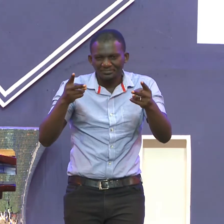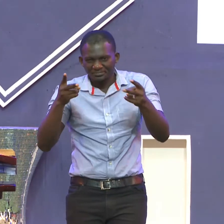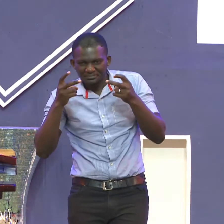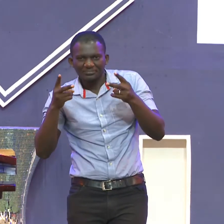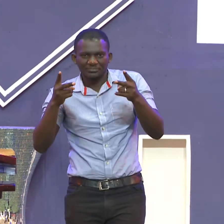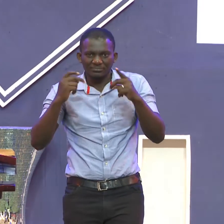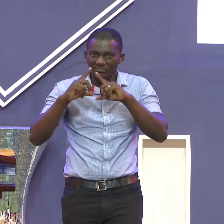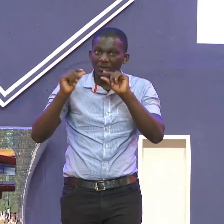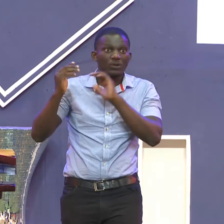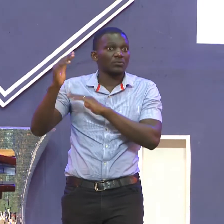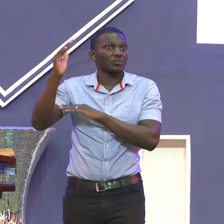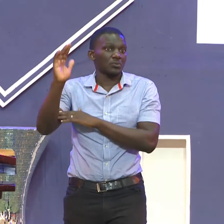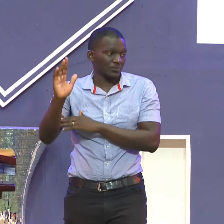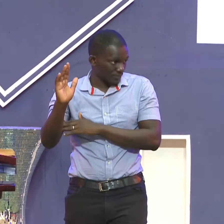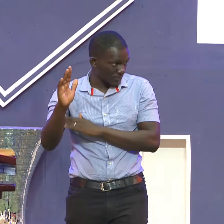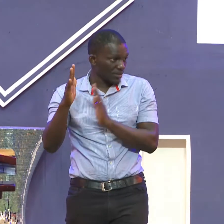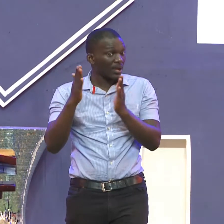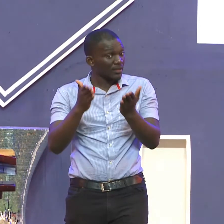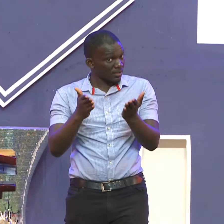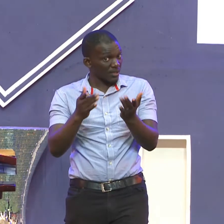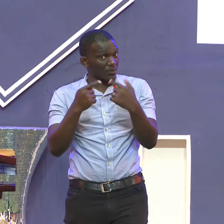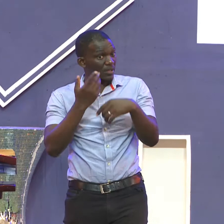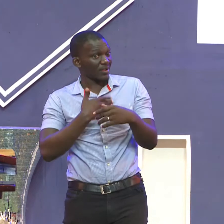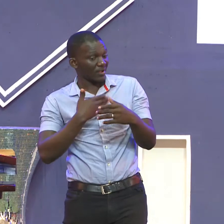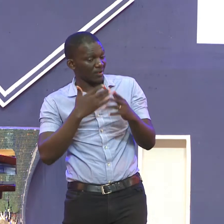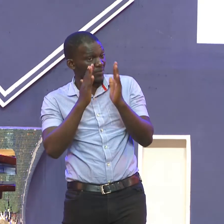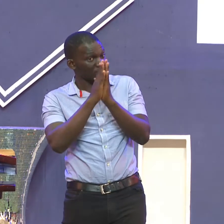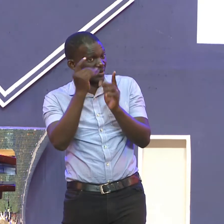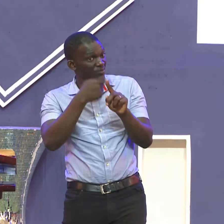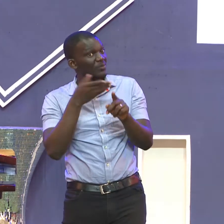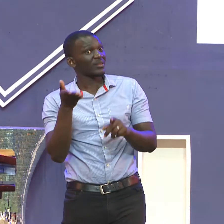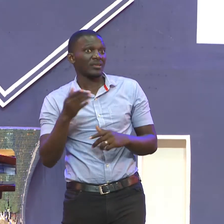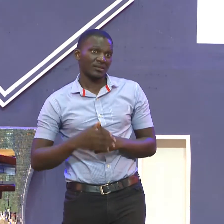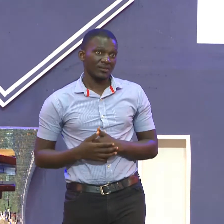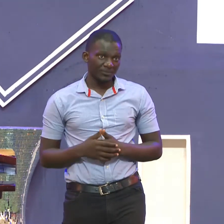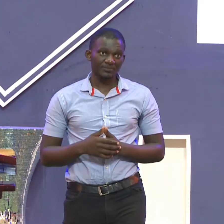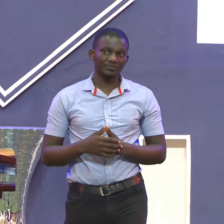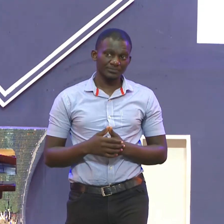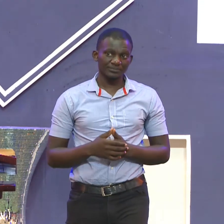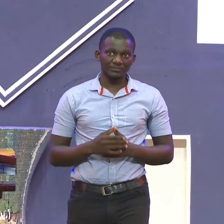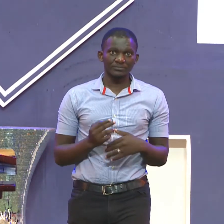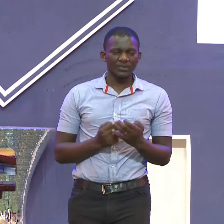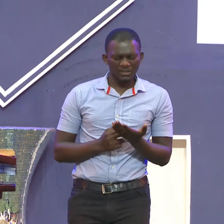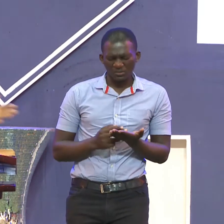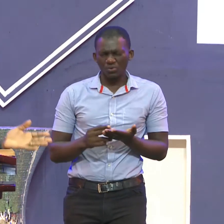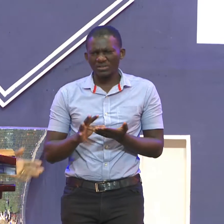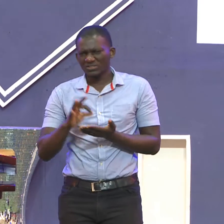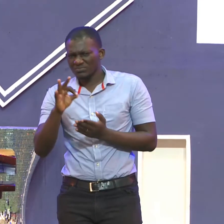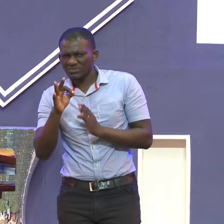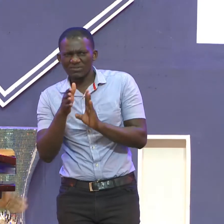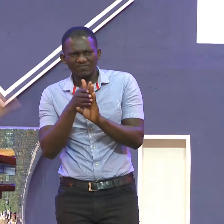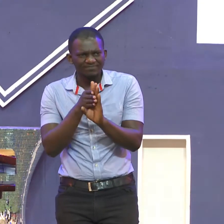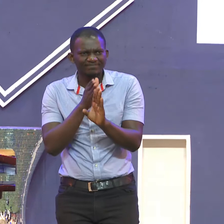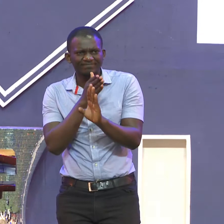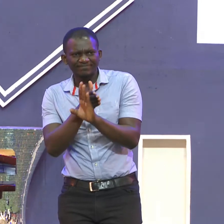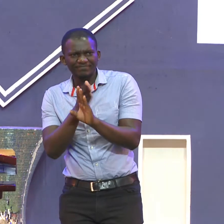hearts to listen. Era olusomo mwe muve saala. And that's when sometimes you get a prayer. Omwe mutukufu naberako direction